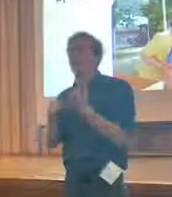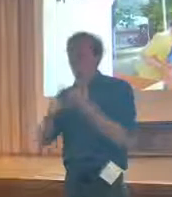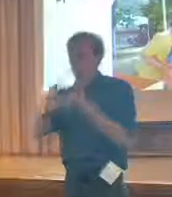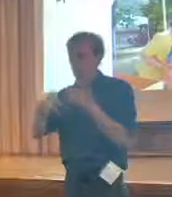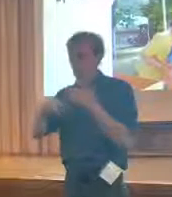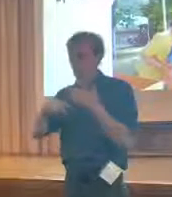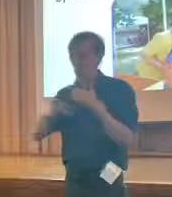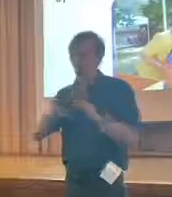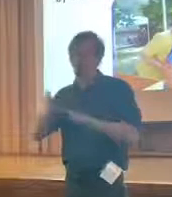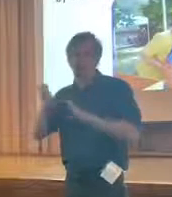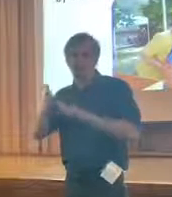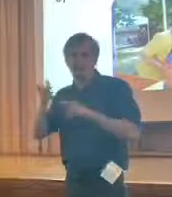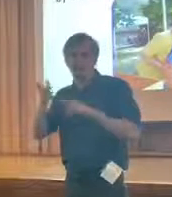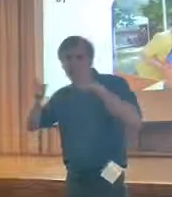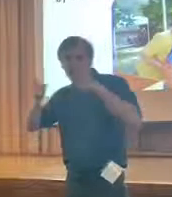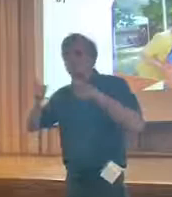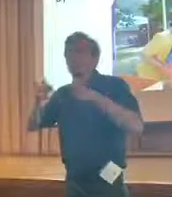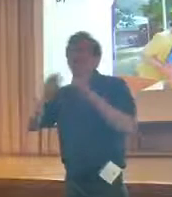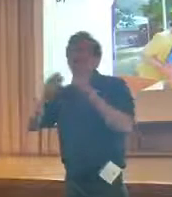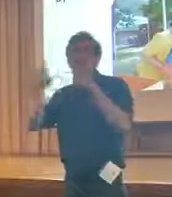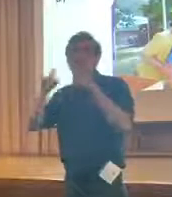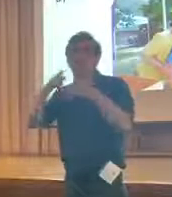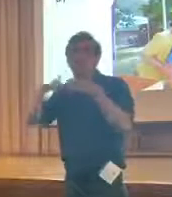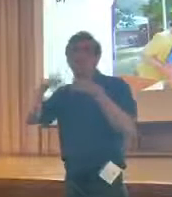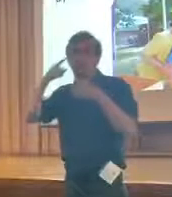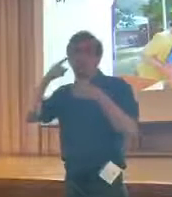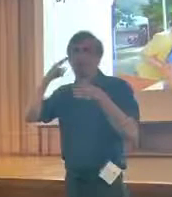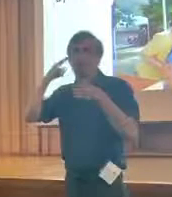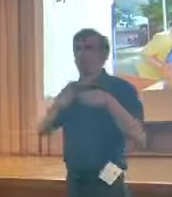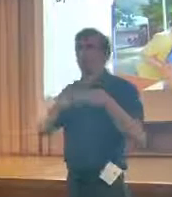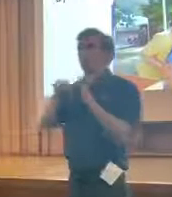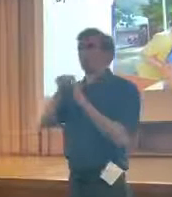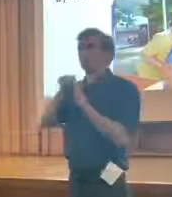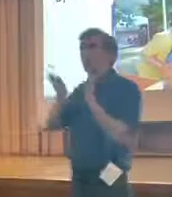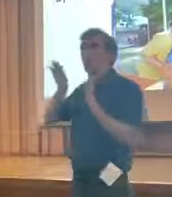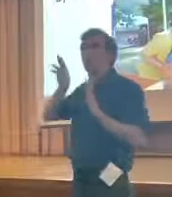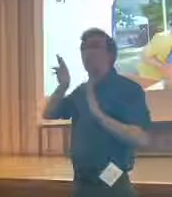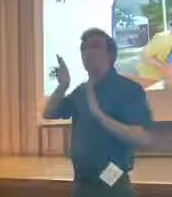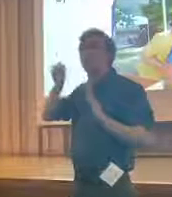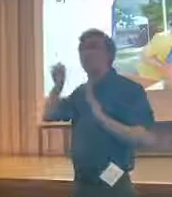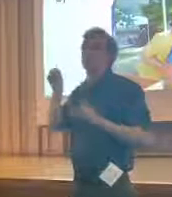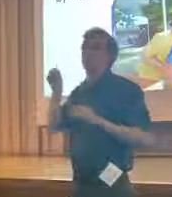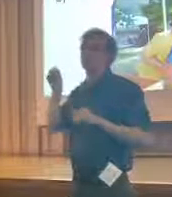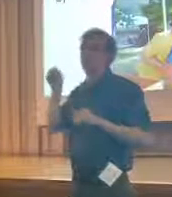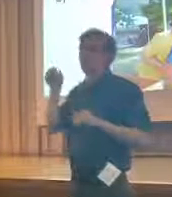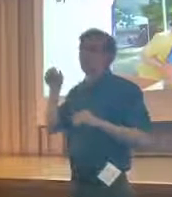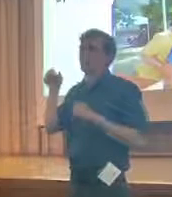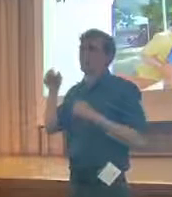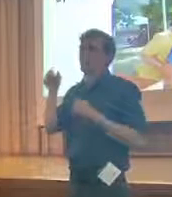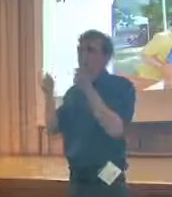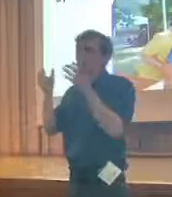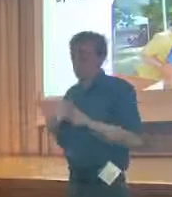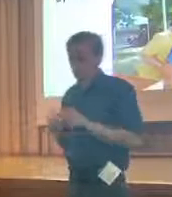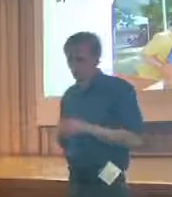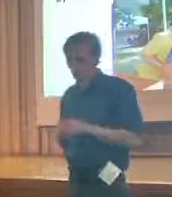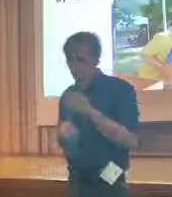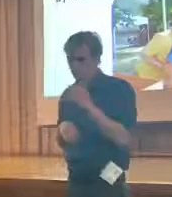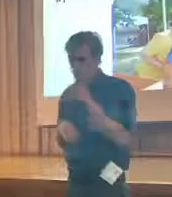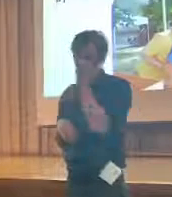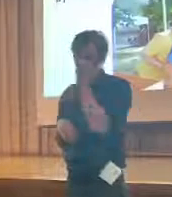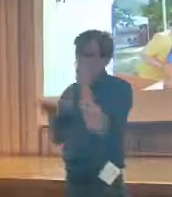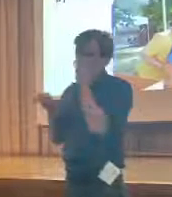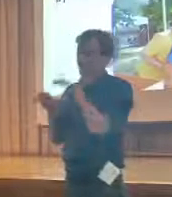education program for the state's bus drivers, World Transit bus drivers. At that point in time, Minnesota had one of the